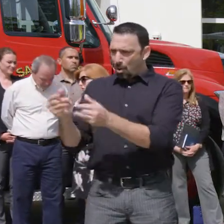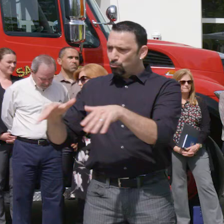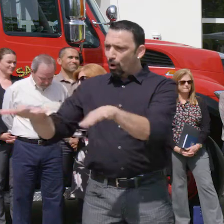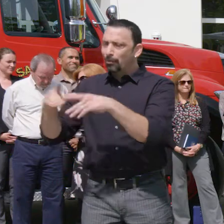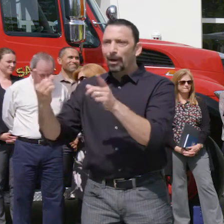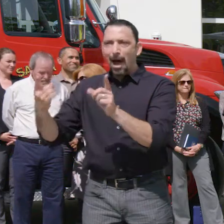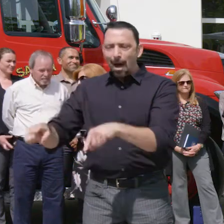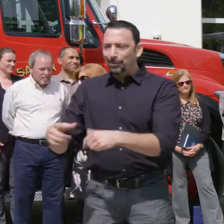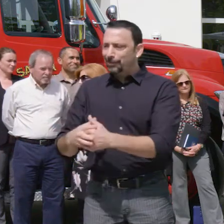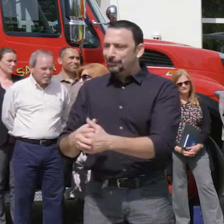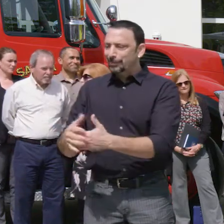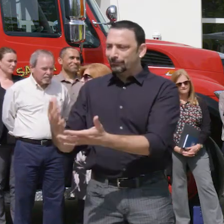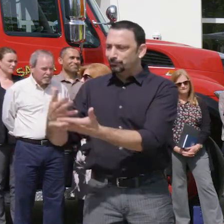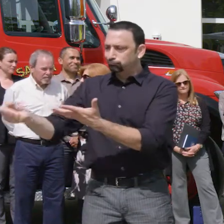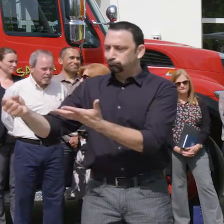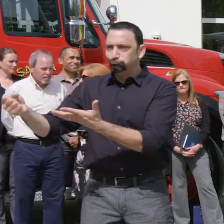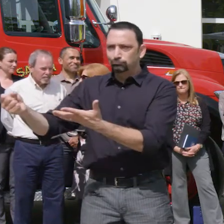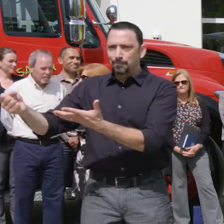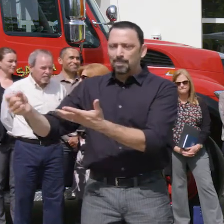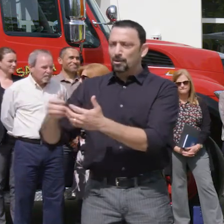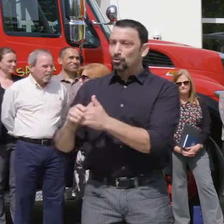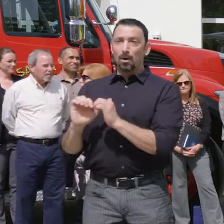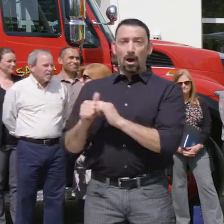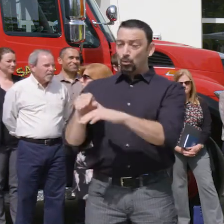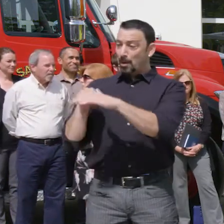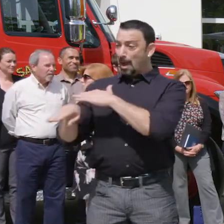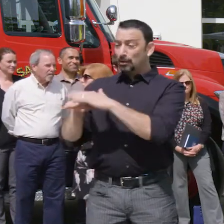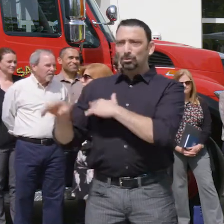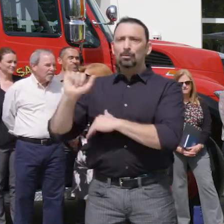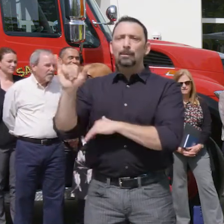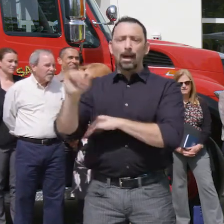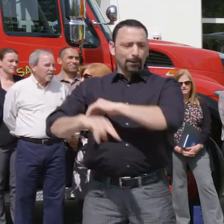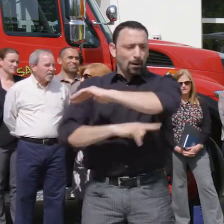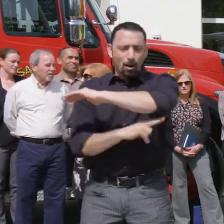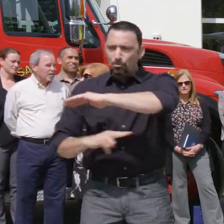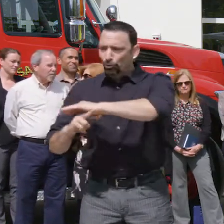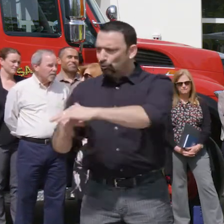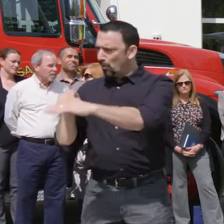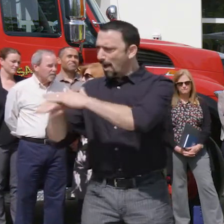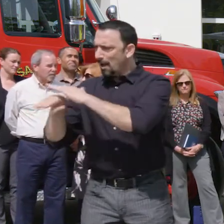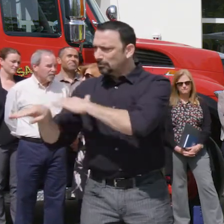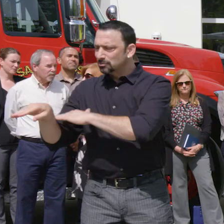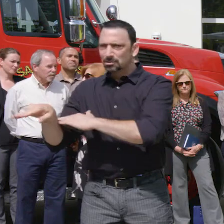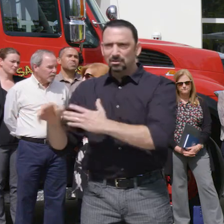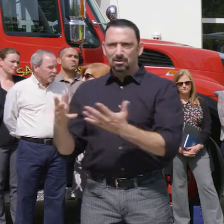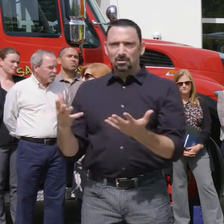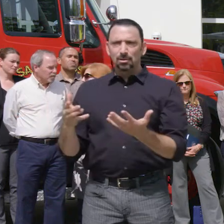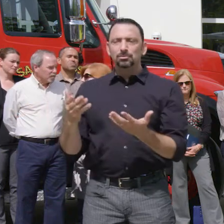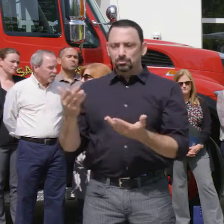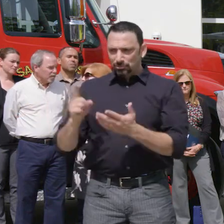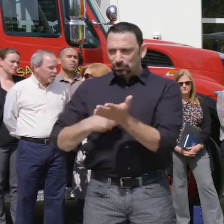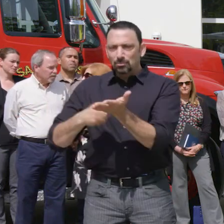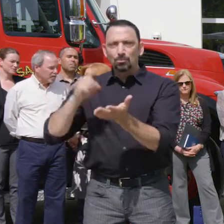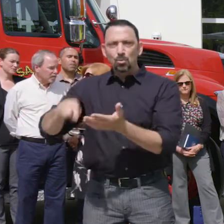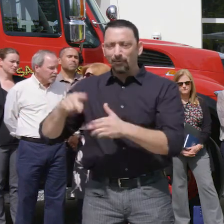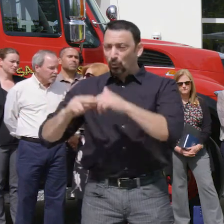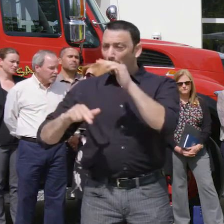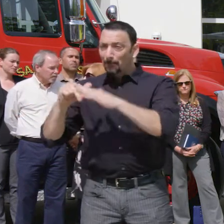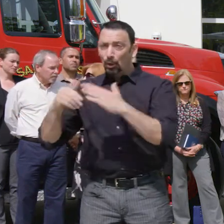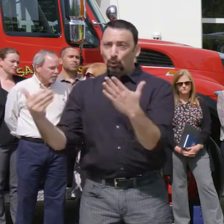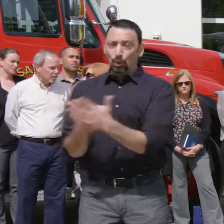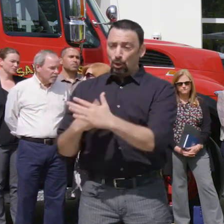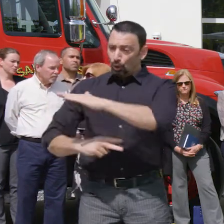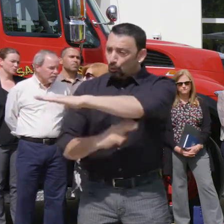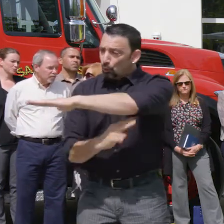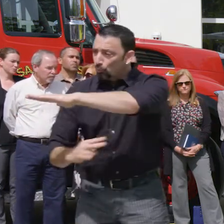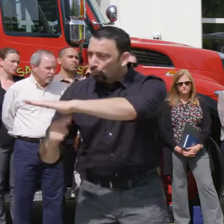out. And so part of the effort to gain access to those parcels means the construction of a temporary bridging asset to come